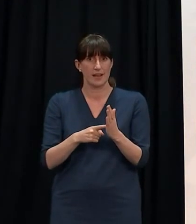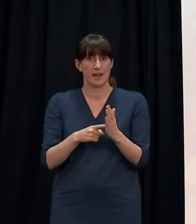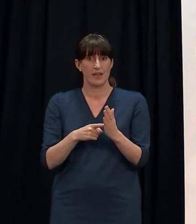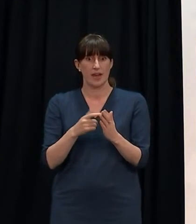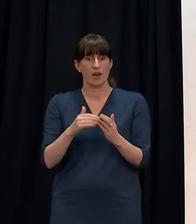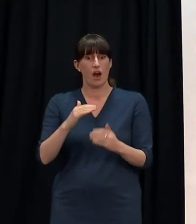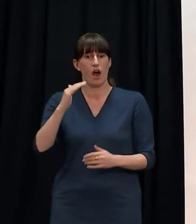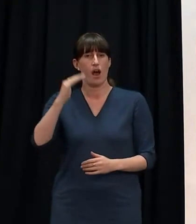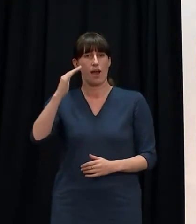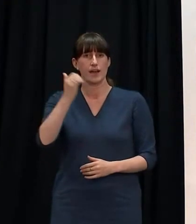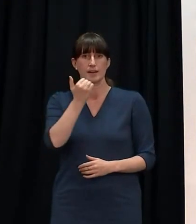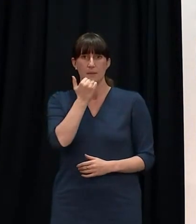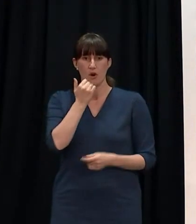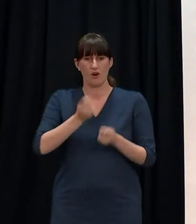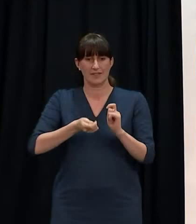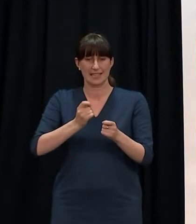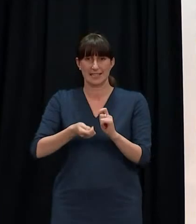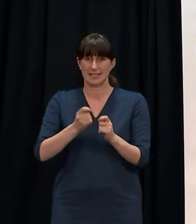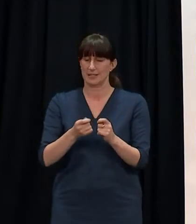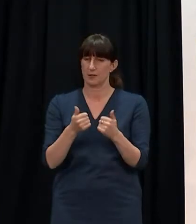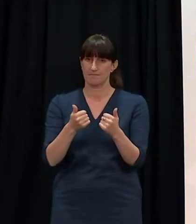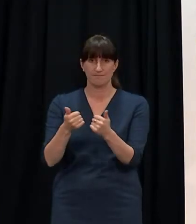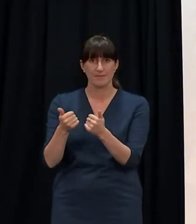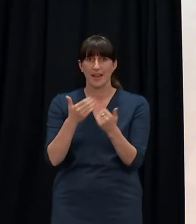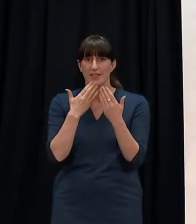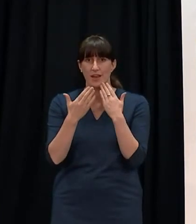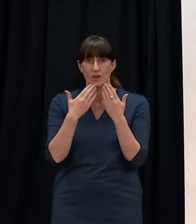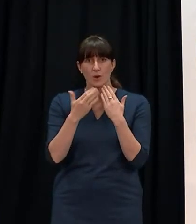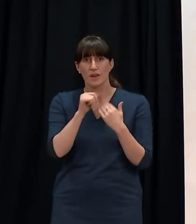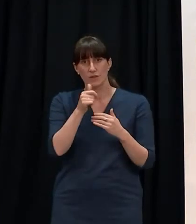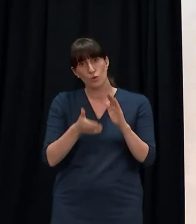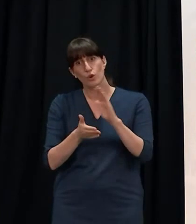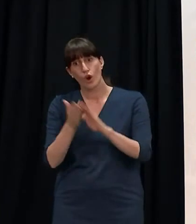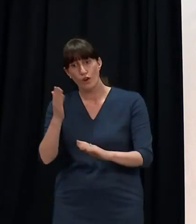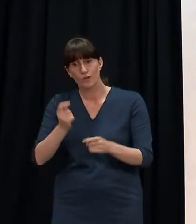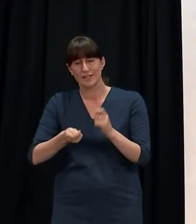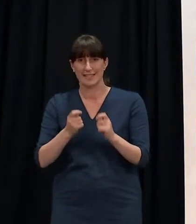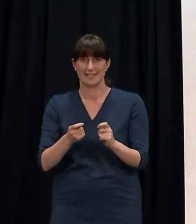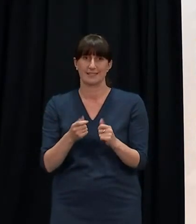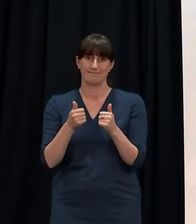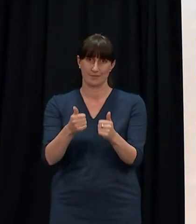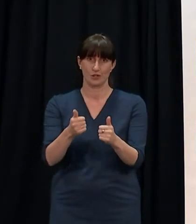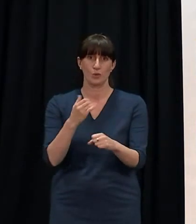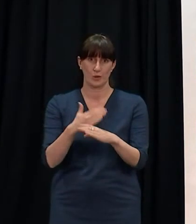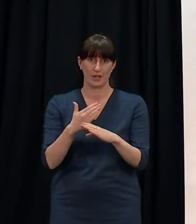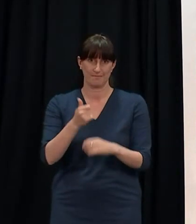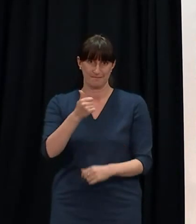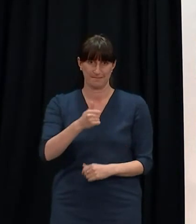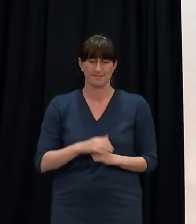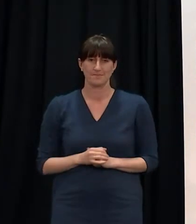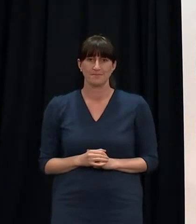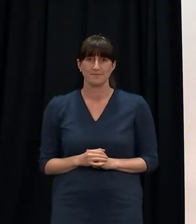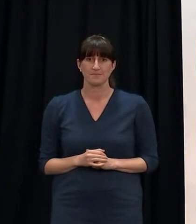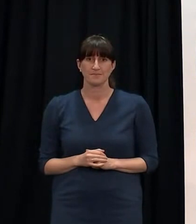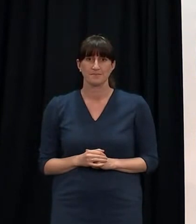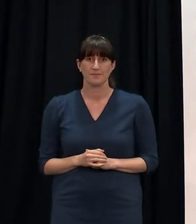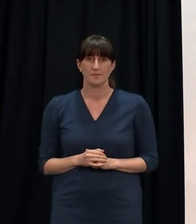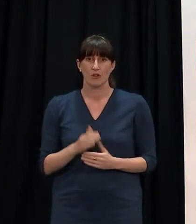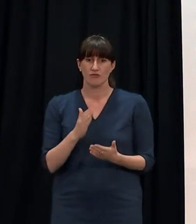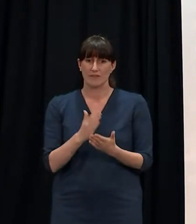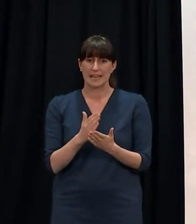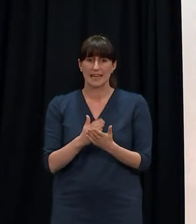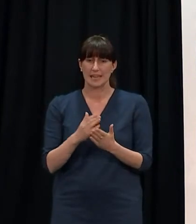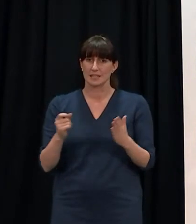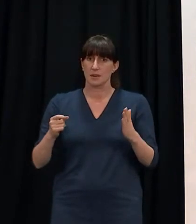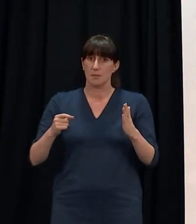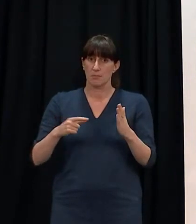pickup in testing numbers, so I want to thank everyone who's come forward to test in the last day or two. Our most important action that can